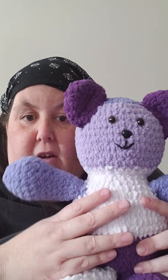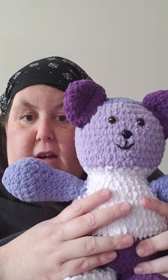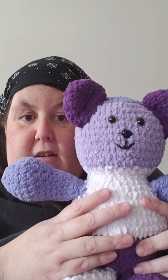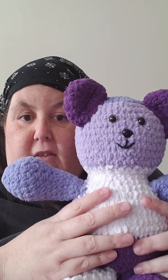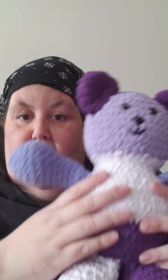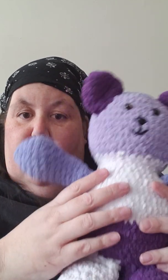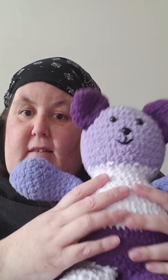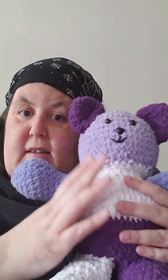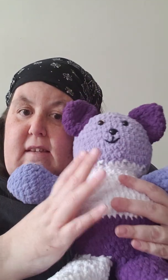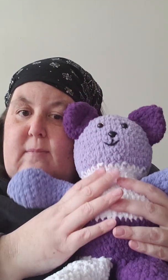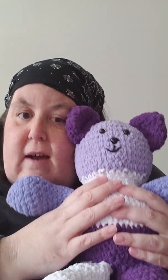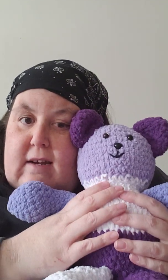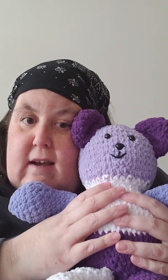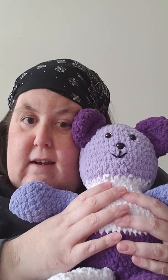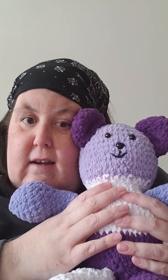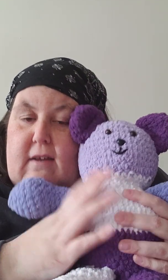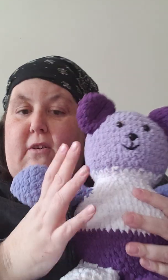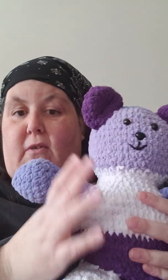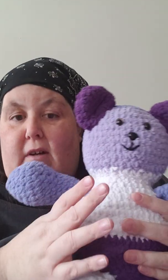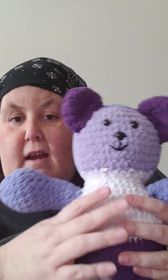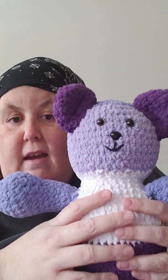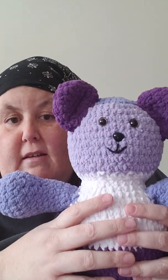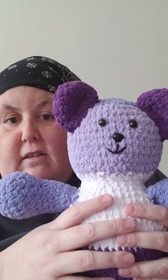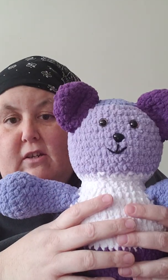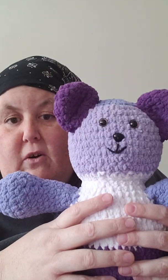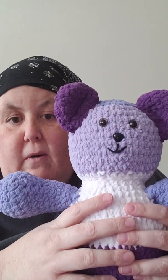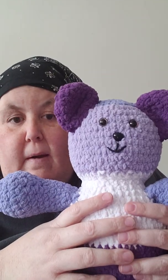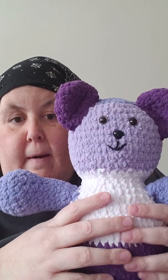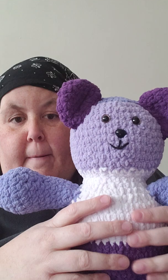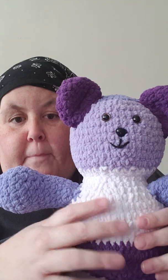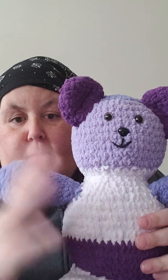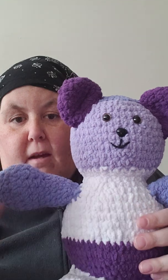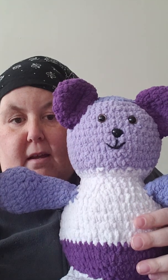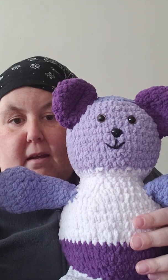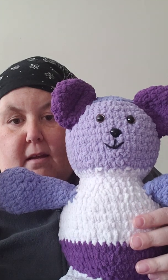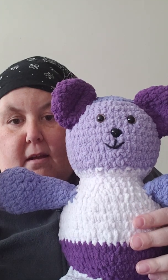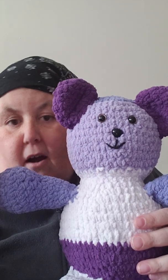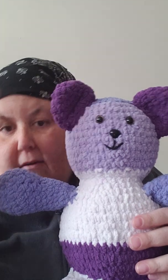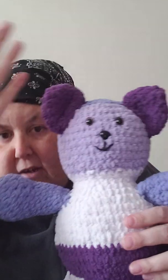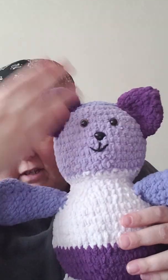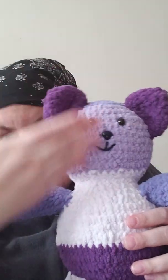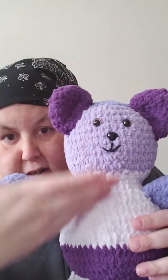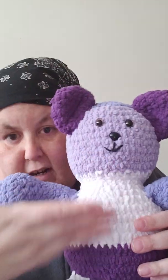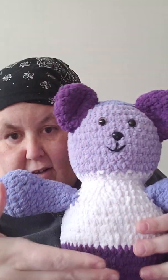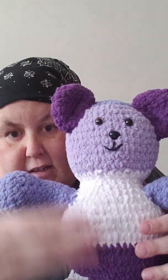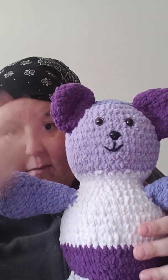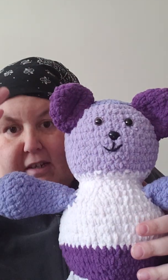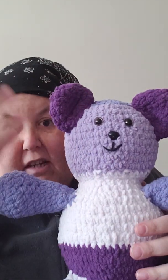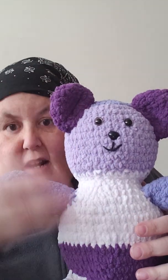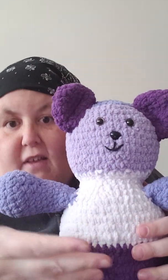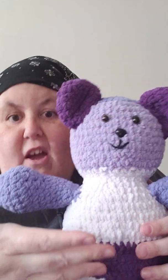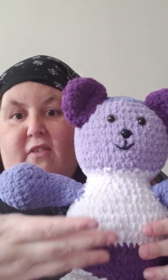get to that, this is my teddy, and so obviously you can tell it's a mixed teddy than the